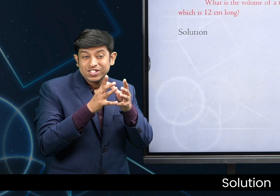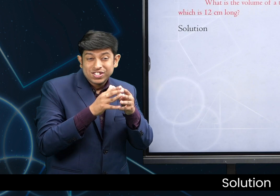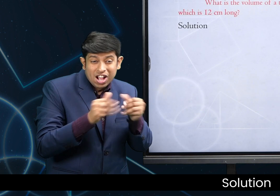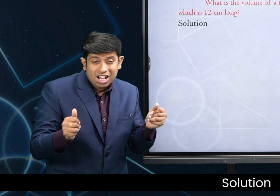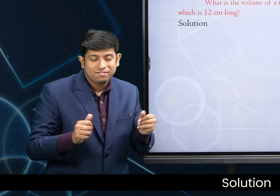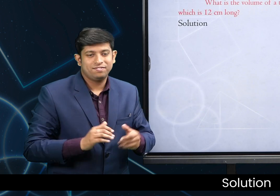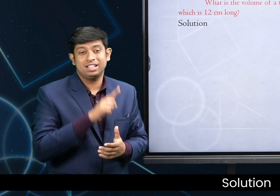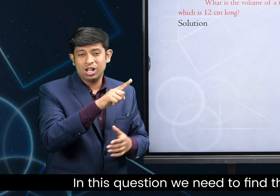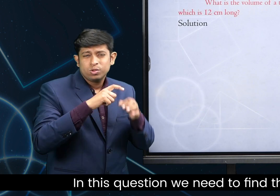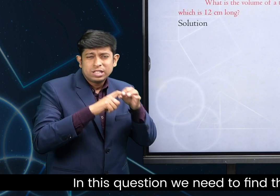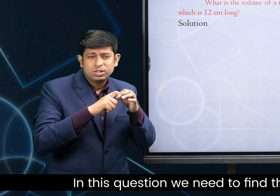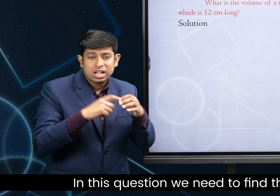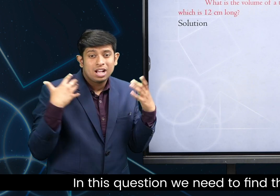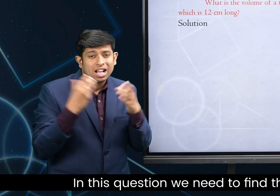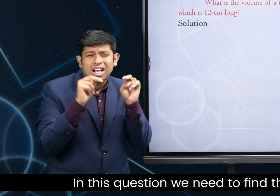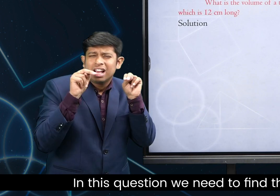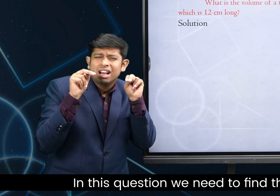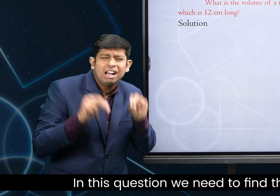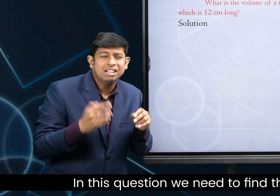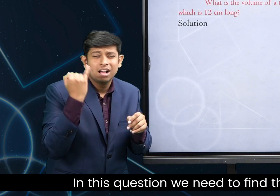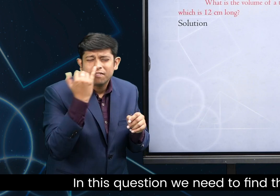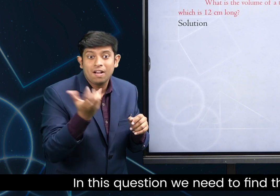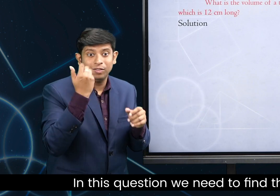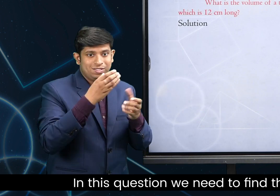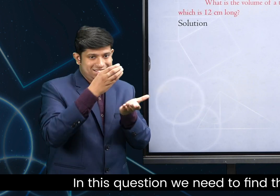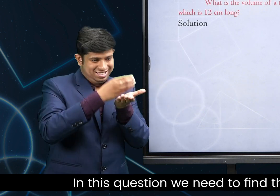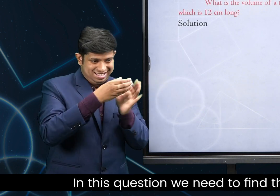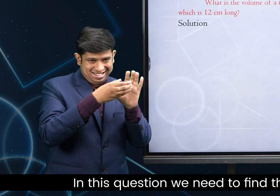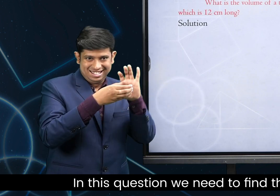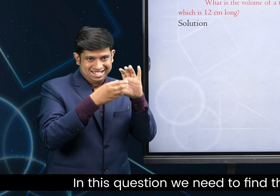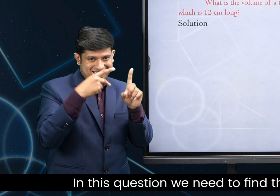Solution. In this question, we need to find the volume of the prism.